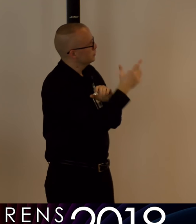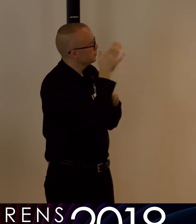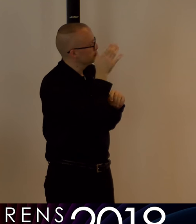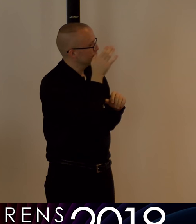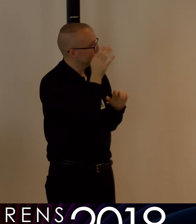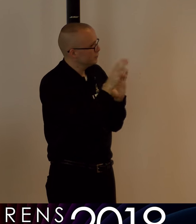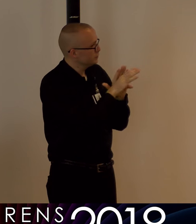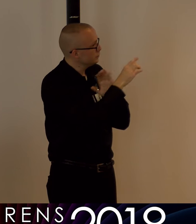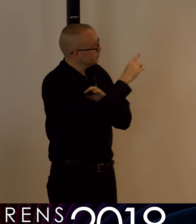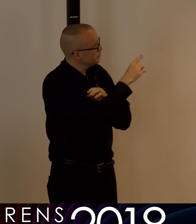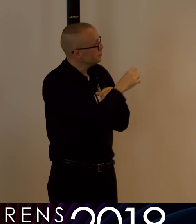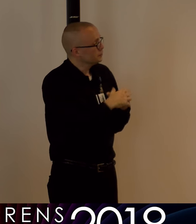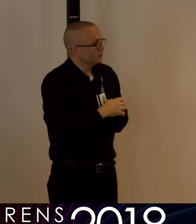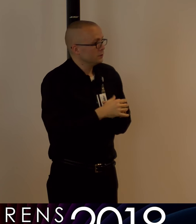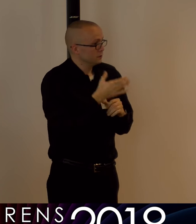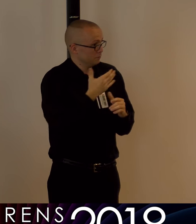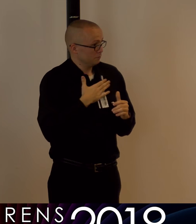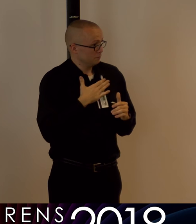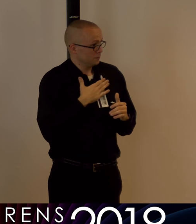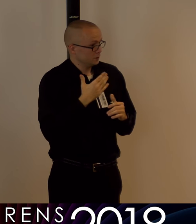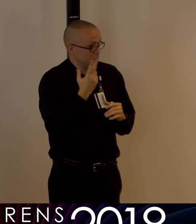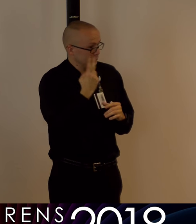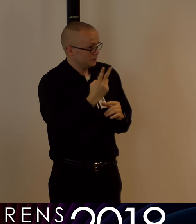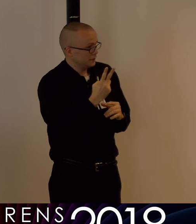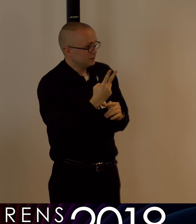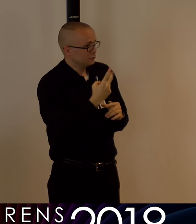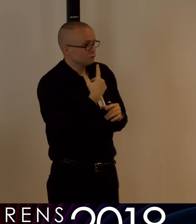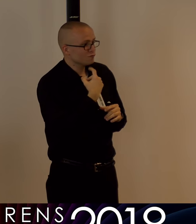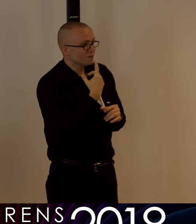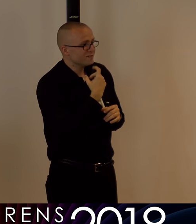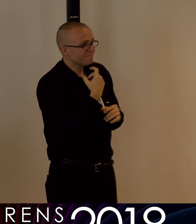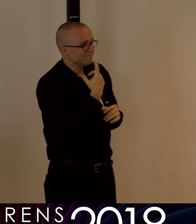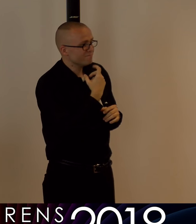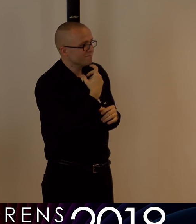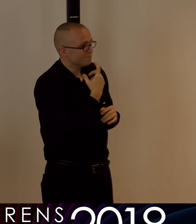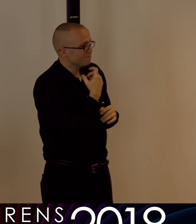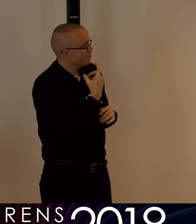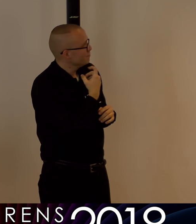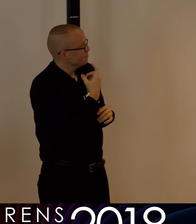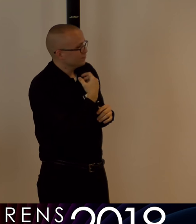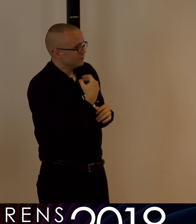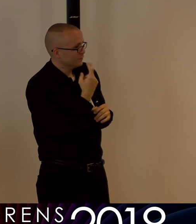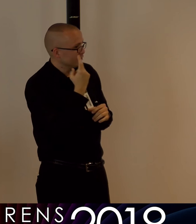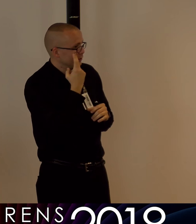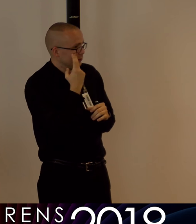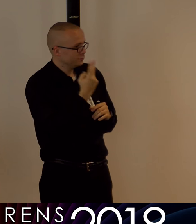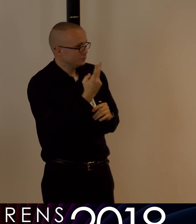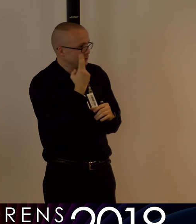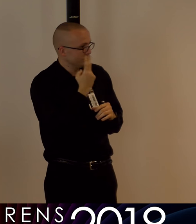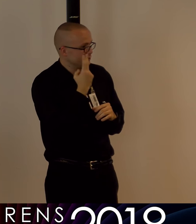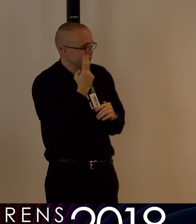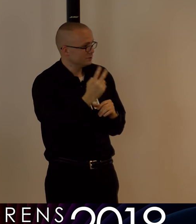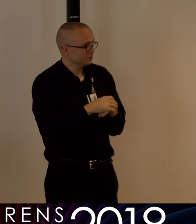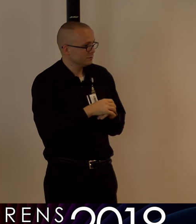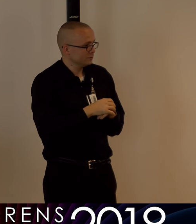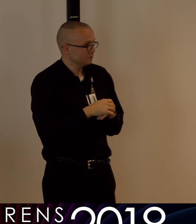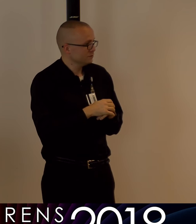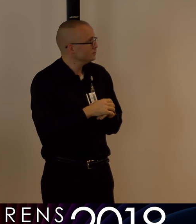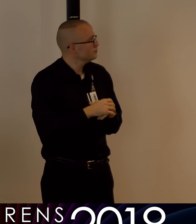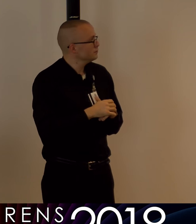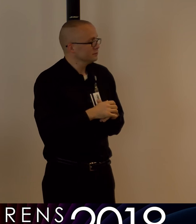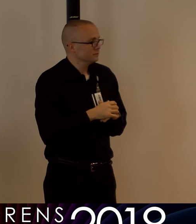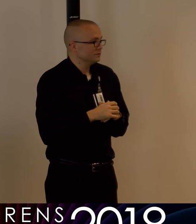cartoon, can you see my cursor? I don't know. Okay, I've been pointing and you haven't been able to see. All